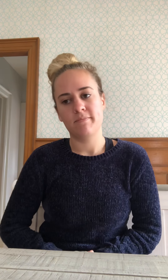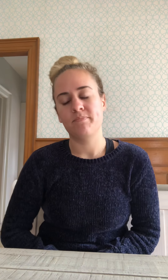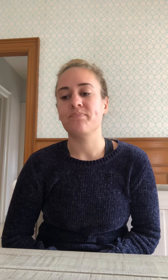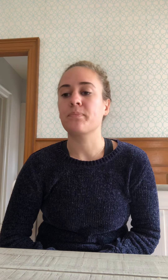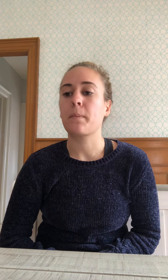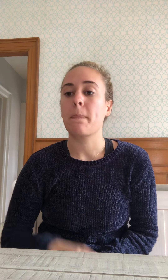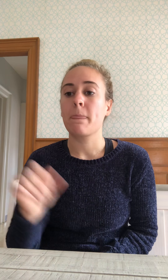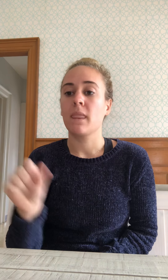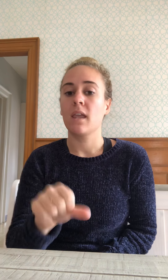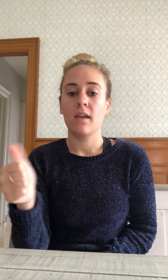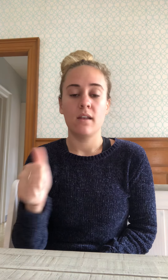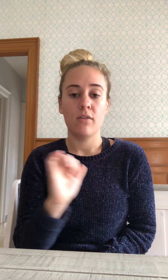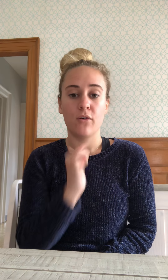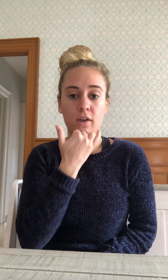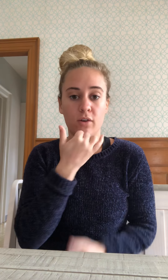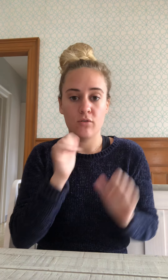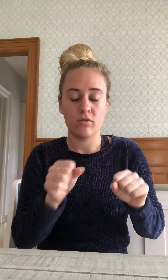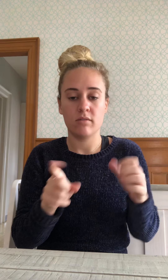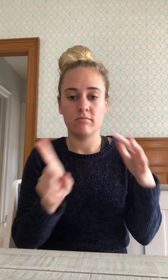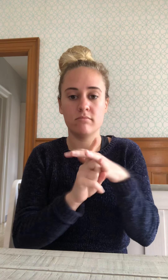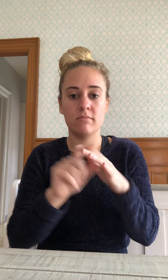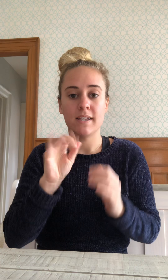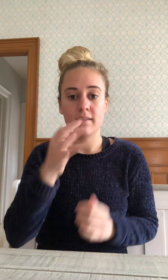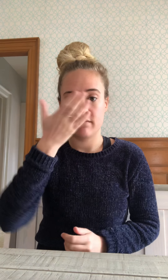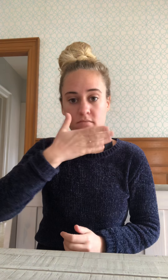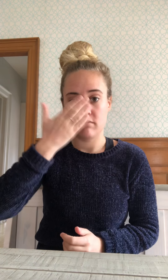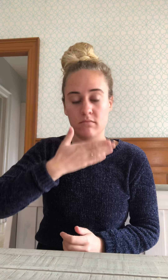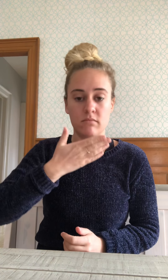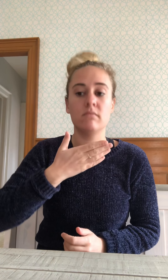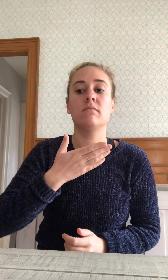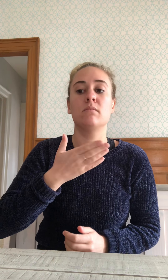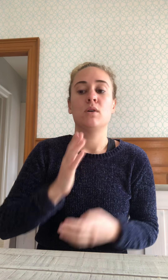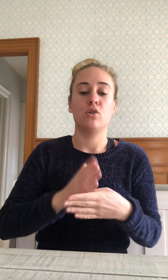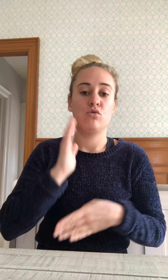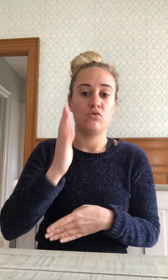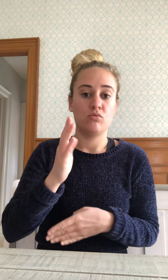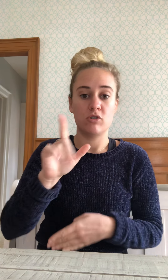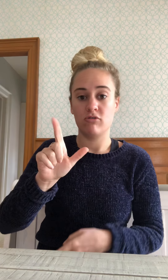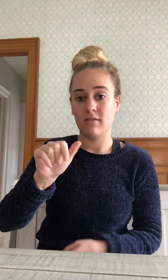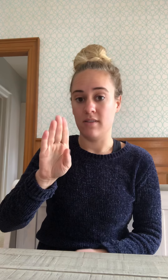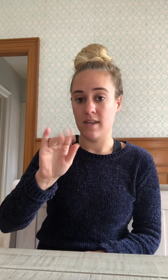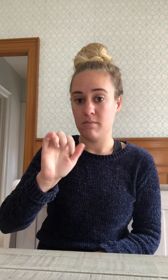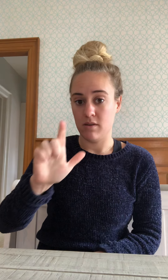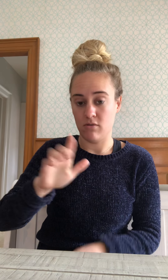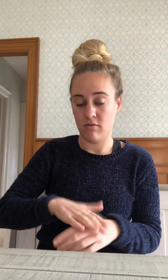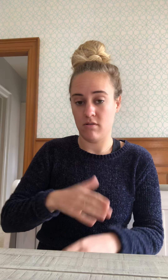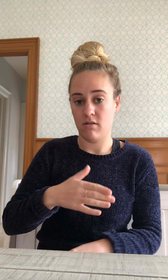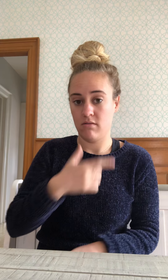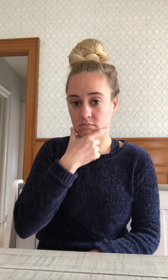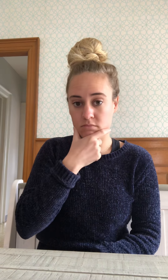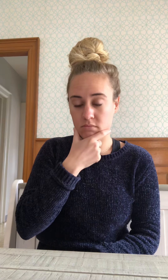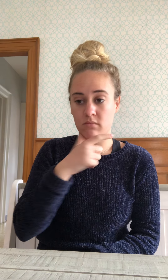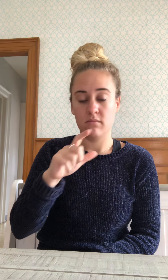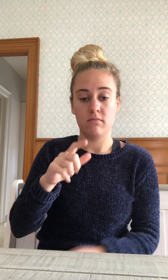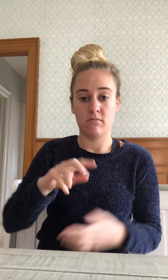Another error that can occur is when the incisors are placed too far labially on the lower, then the lip will push the denture